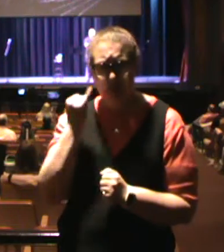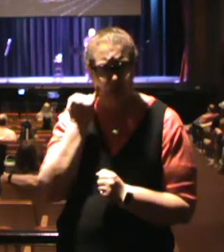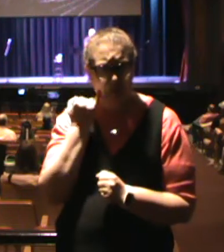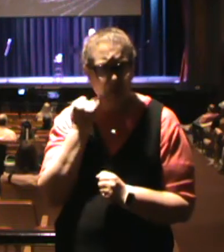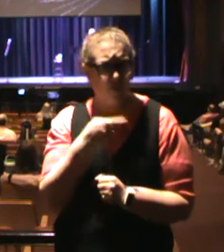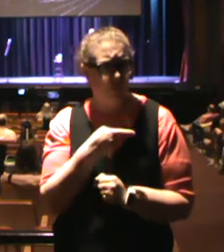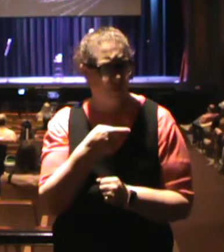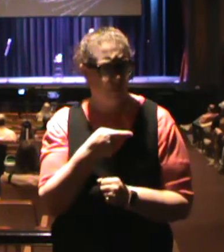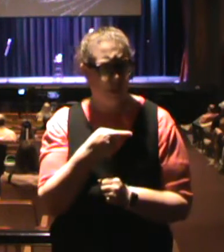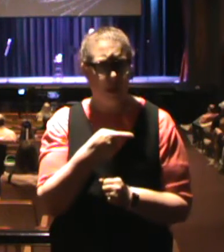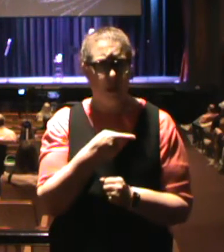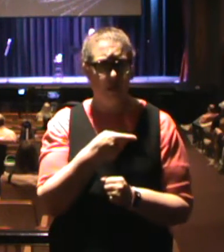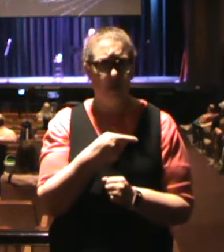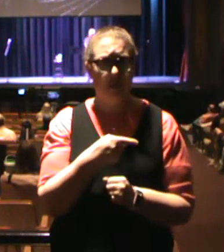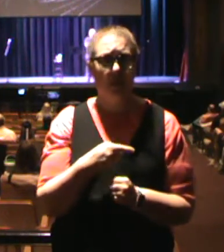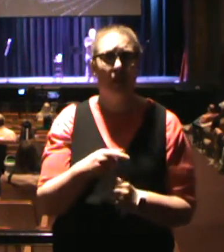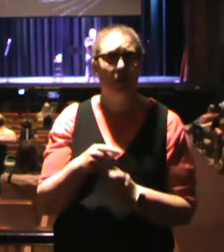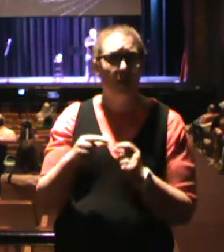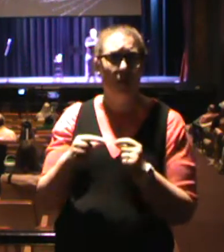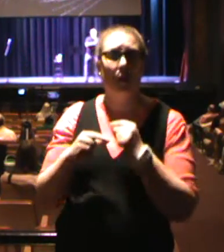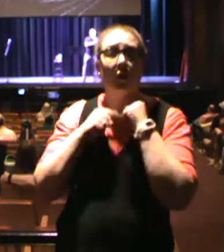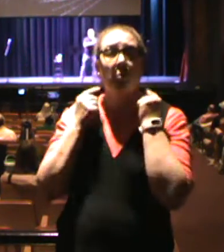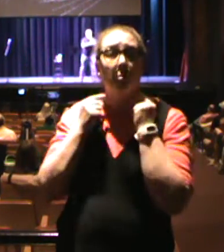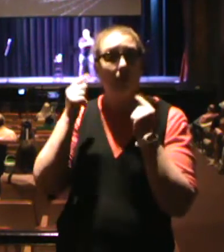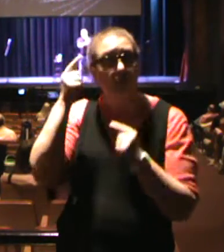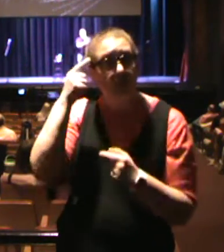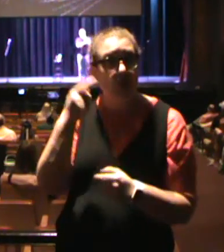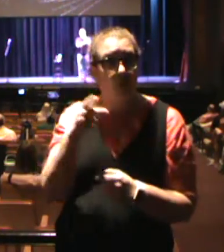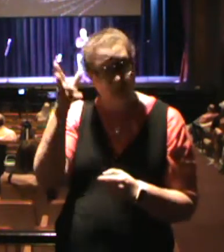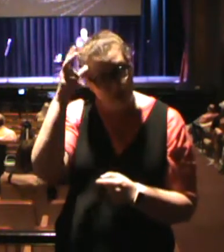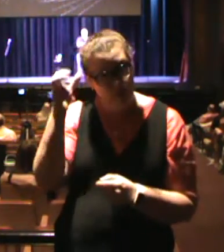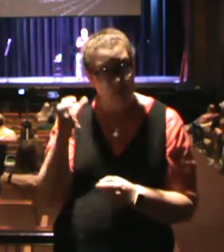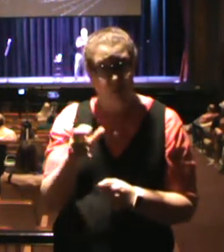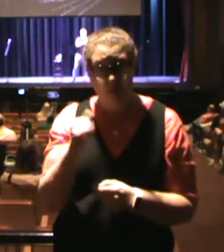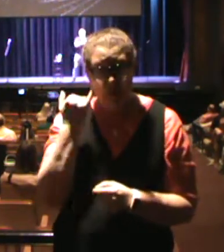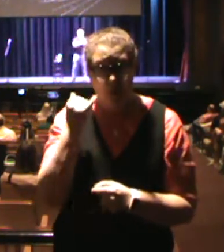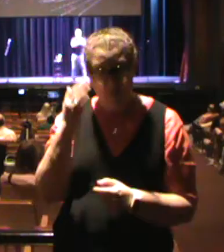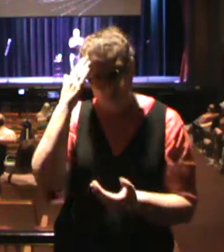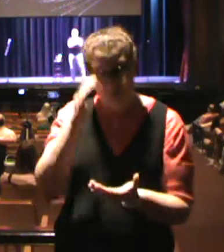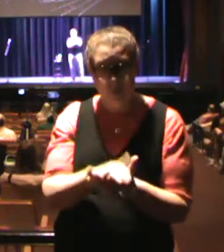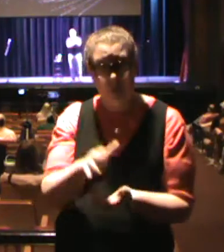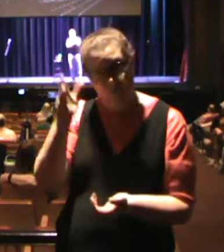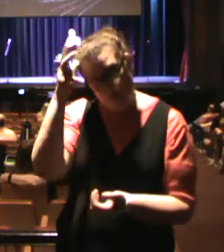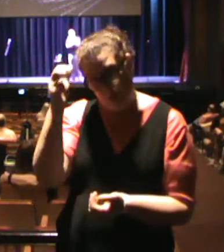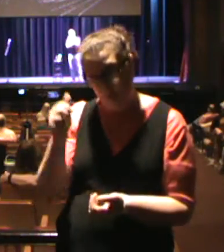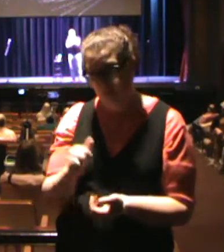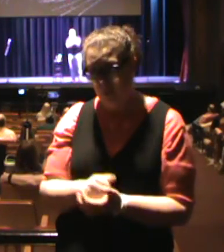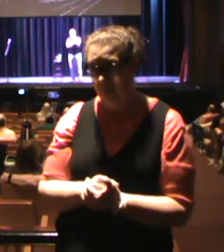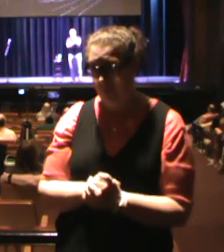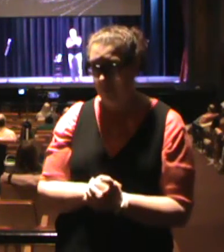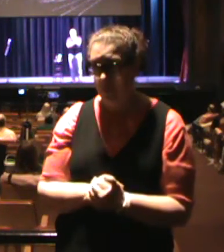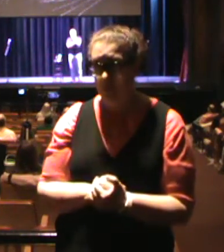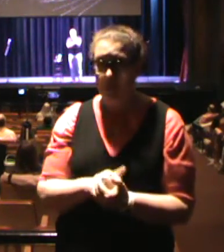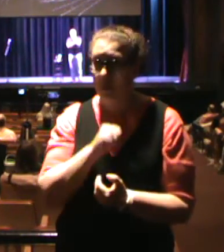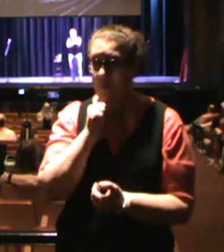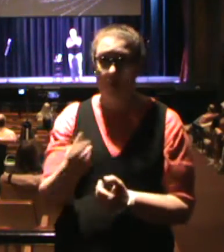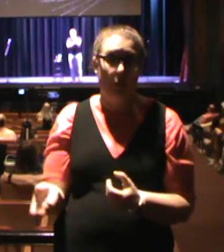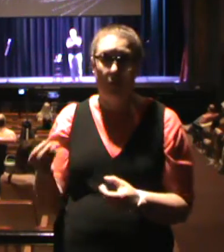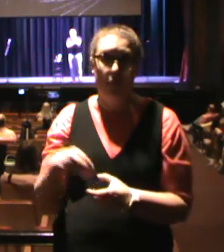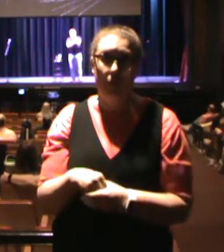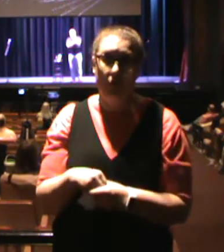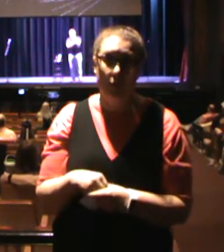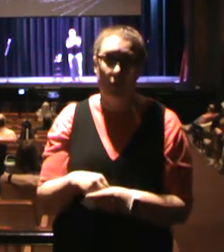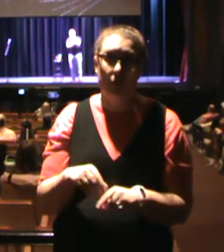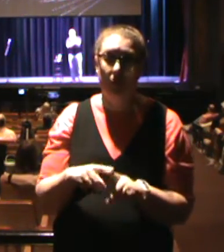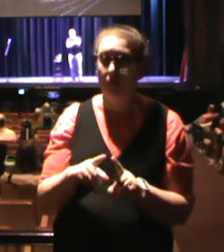evil, don't you think he would have dealt with it? But Nehemiah saw through it because he didn't have his emotions involved in it. He didn't have family dynamics involved